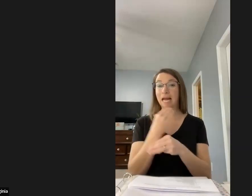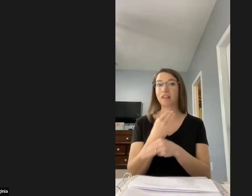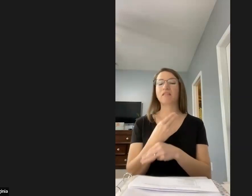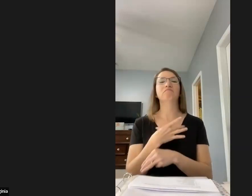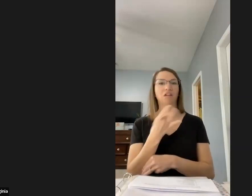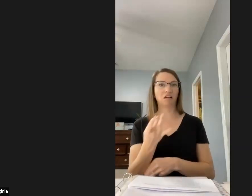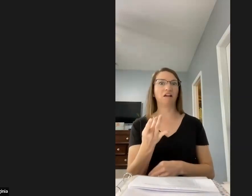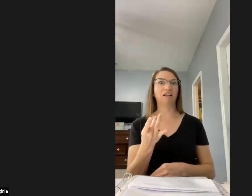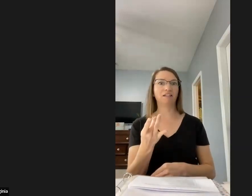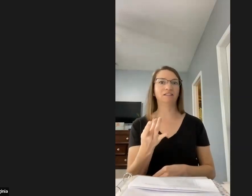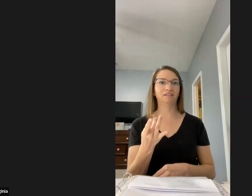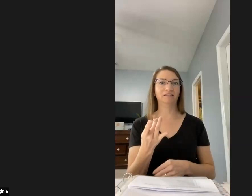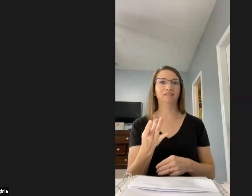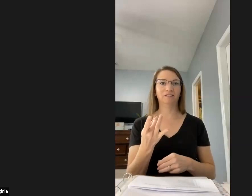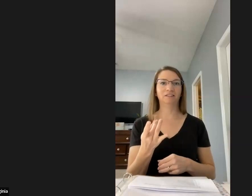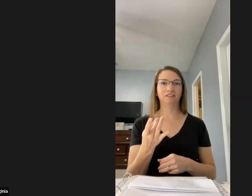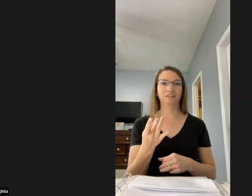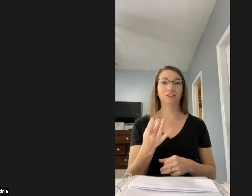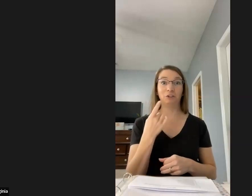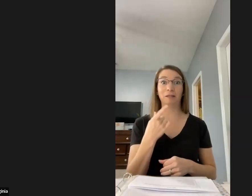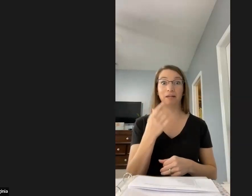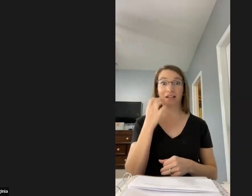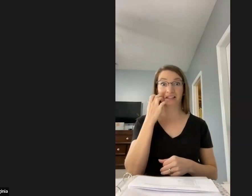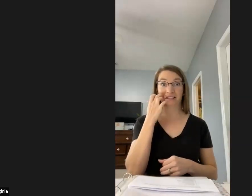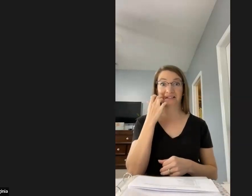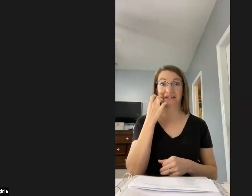math? I like. Do you like math?